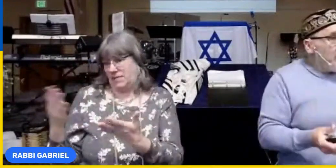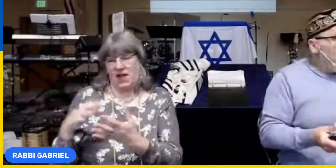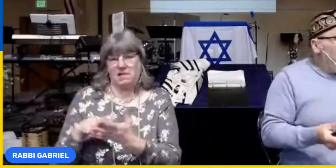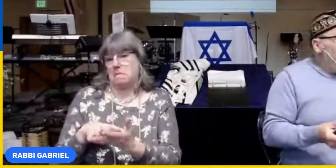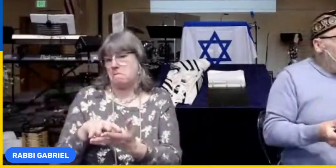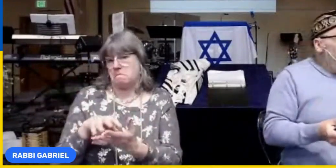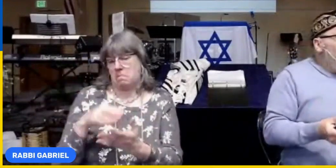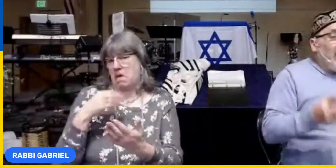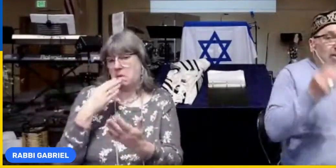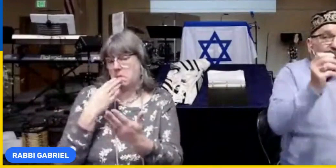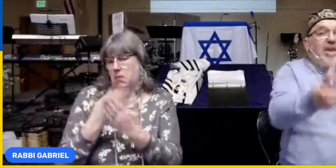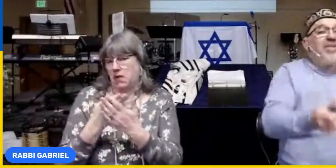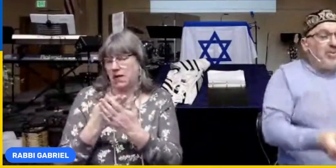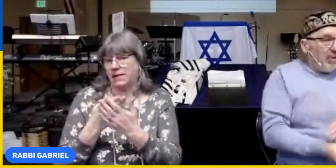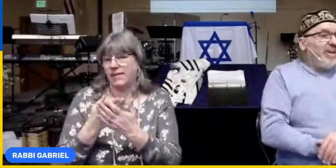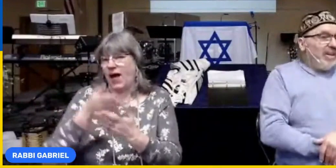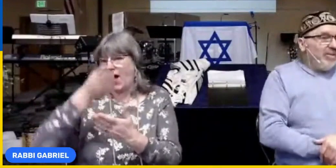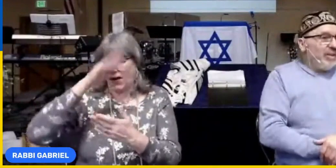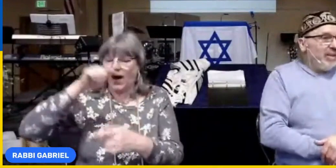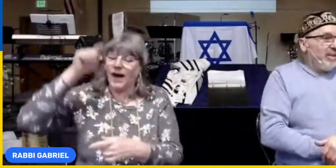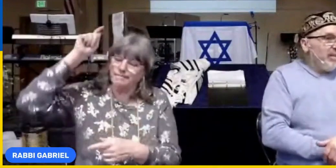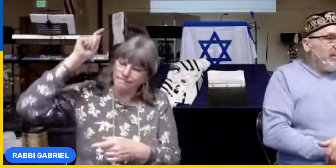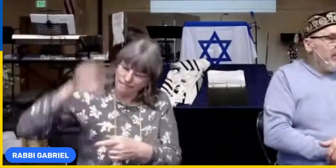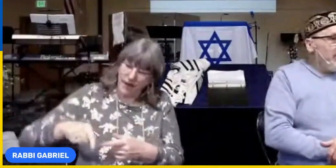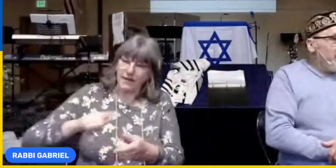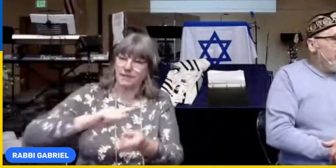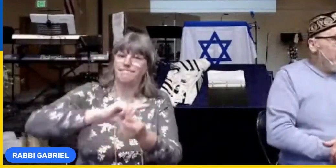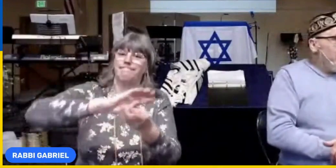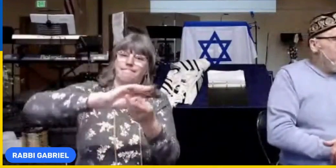for them in Egypt, so that they'd want to leave.